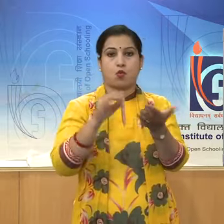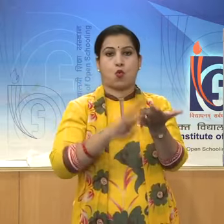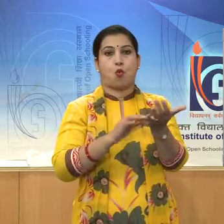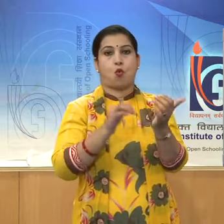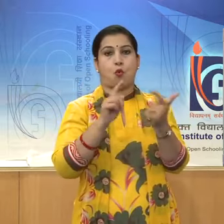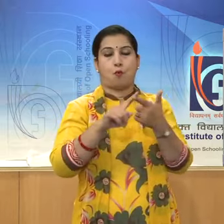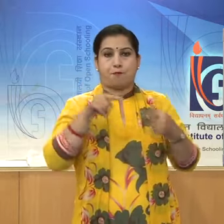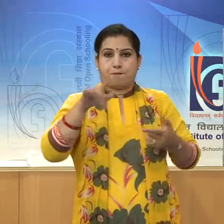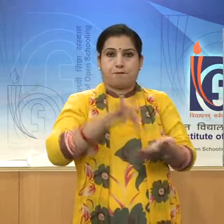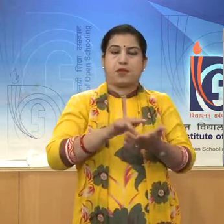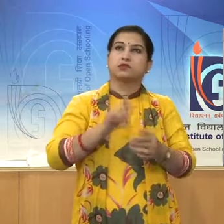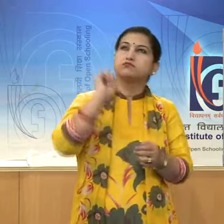Rome.